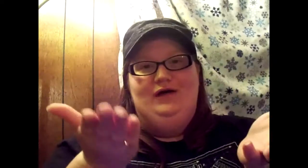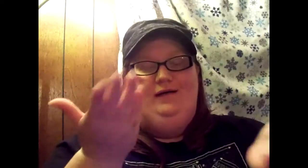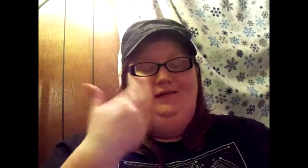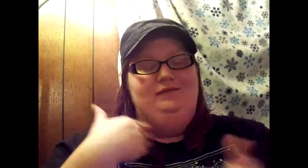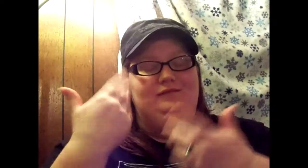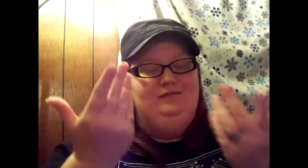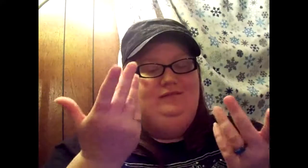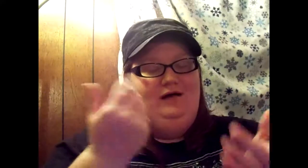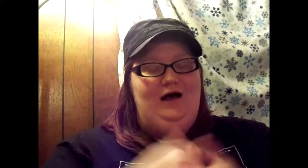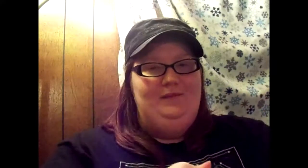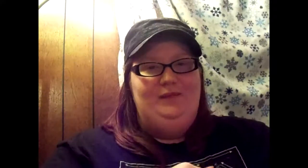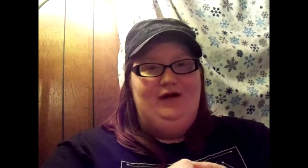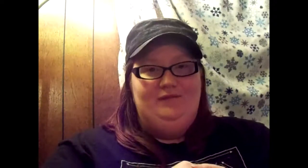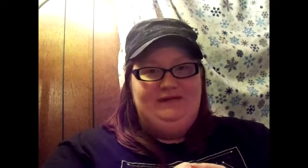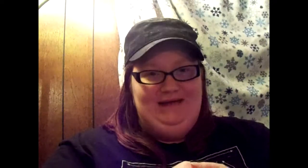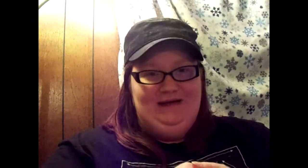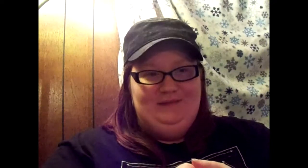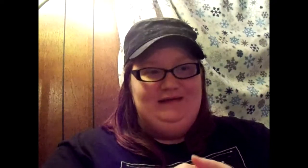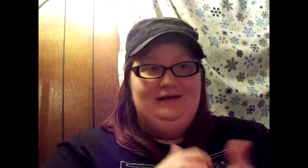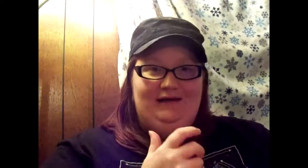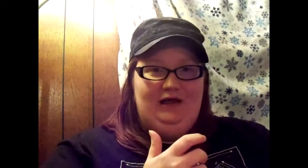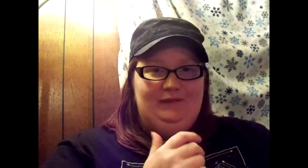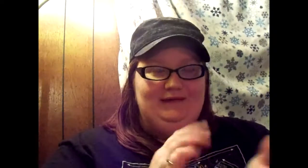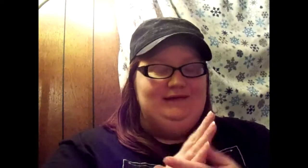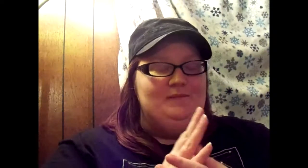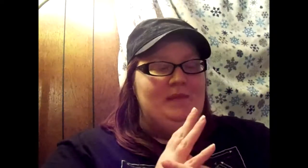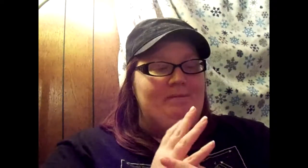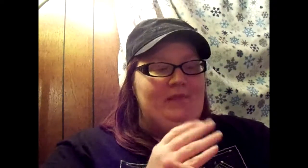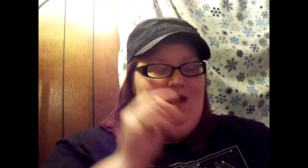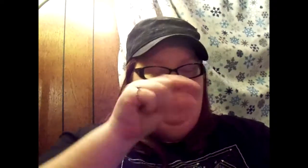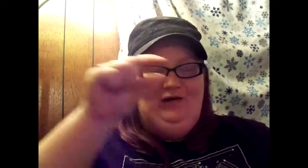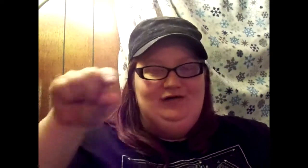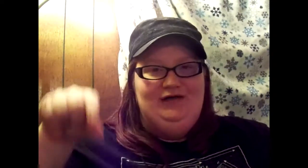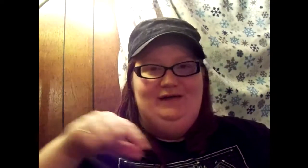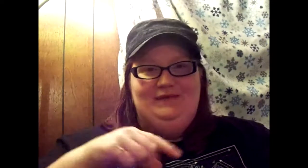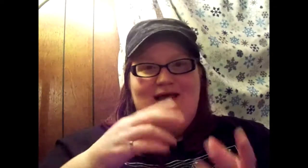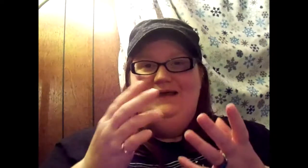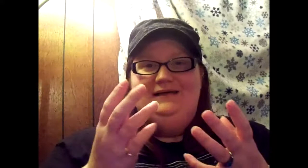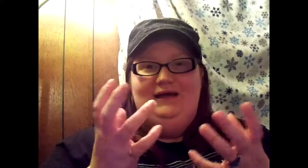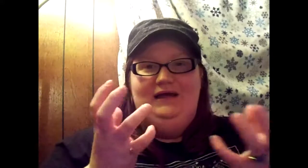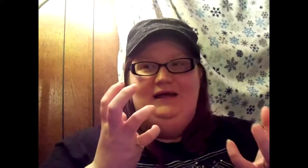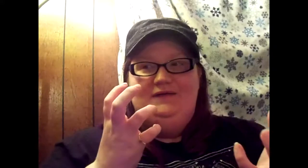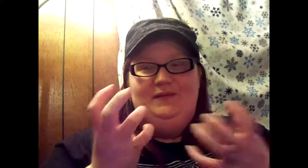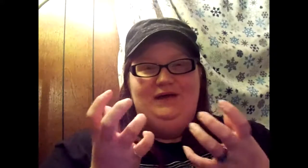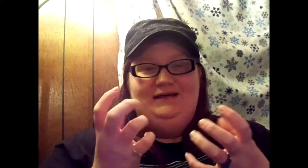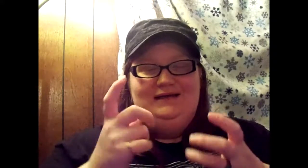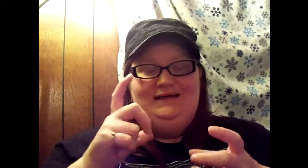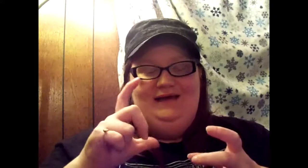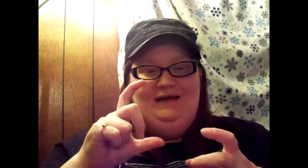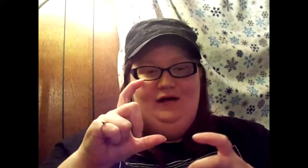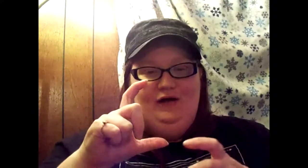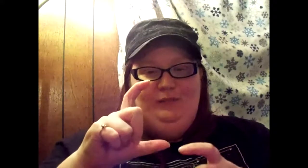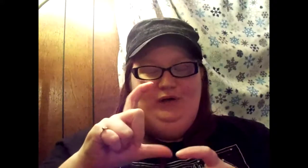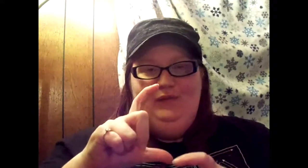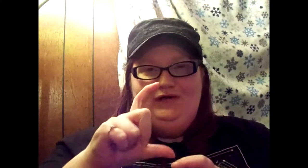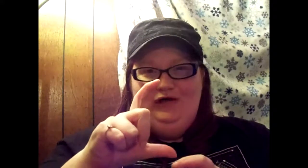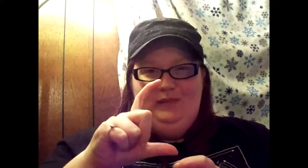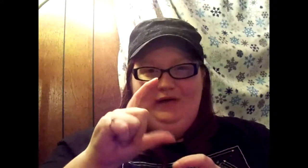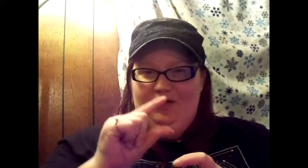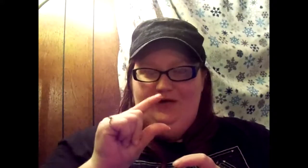saw that we got from Sam's, the yellow ones. And we altered them to kind of see if some guns, because the blue ones are a little bit longer